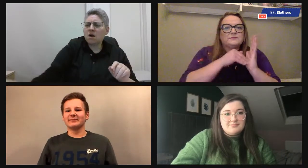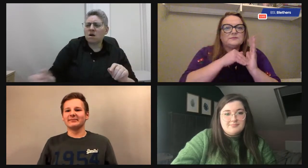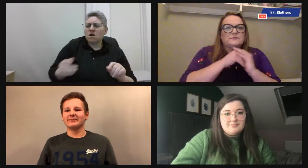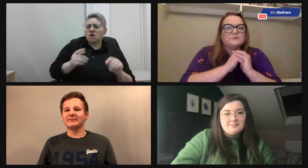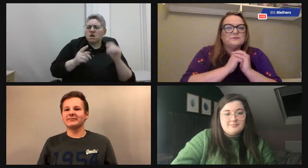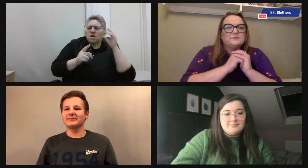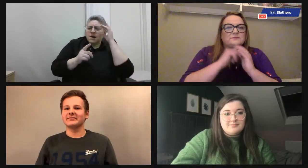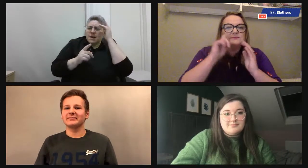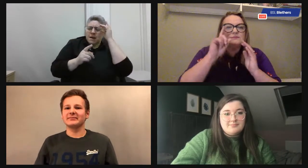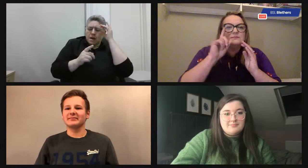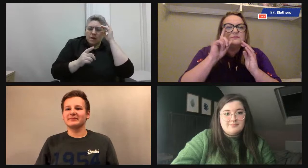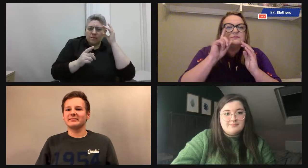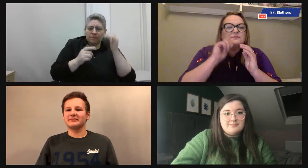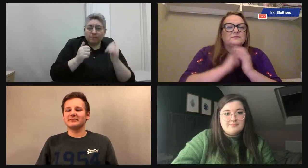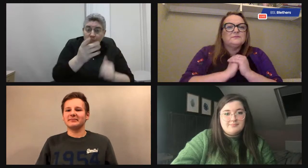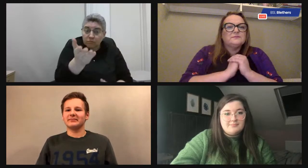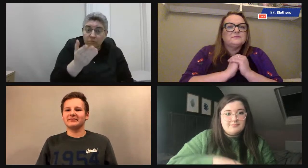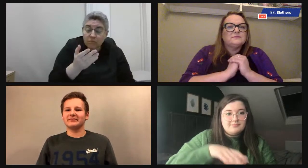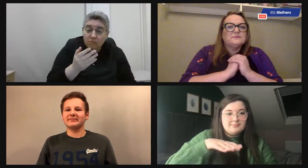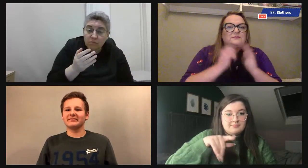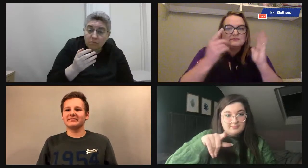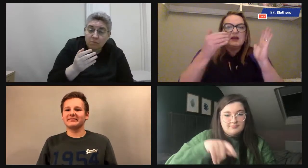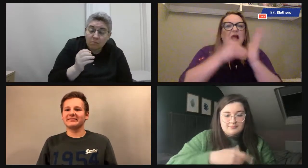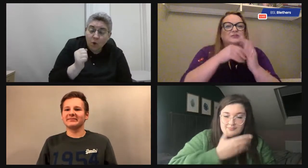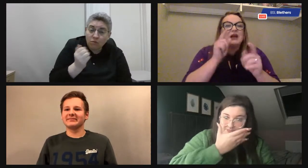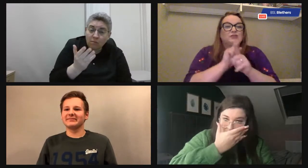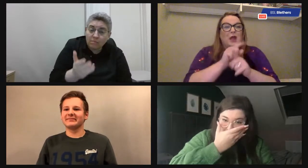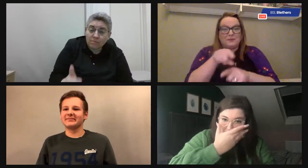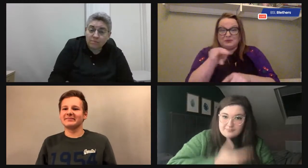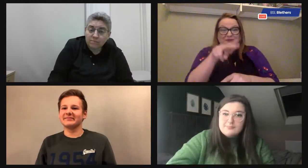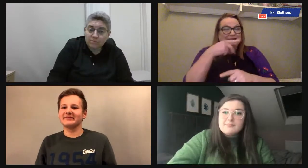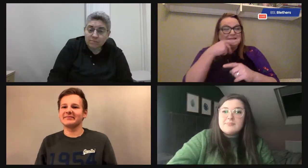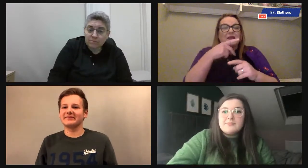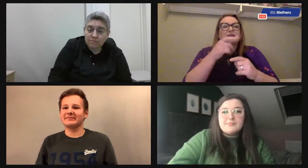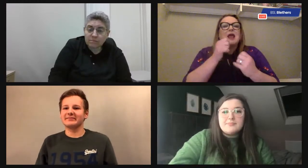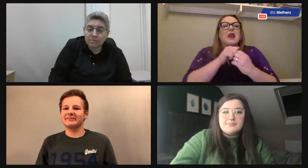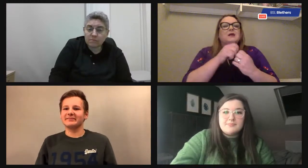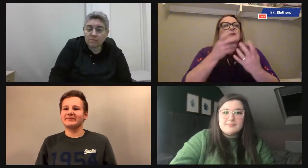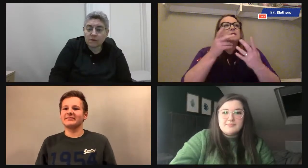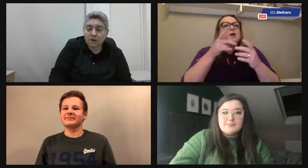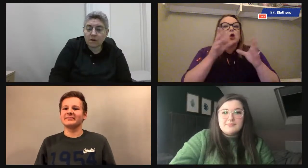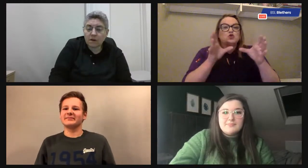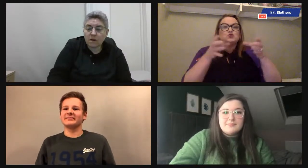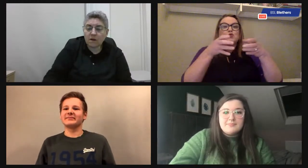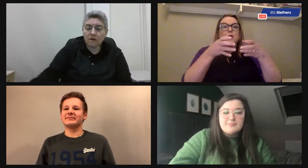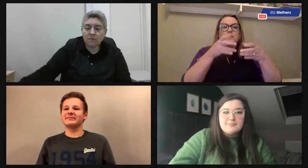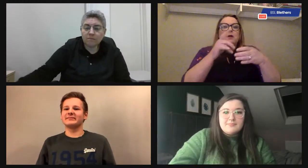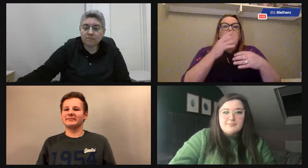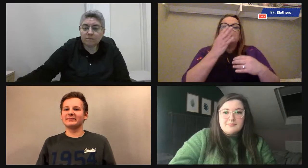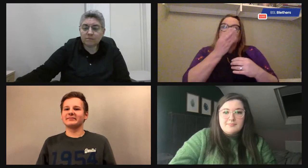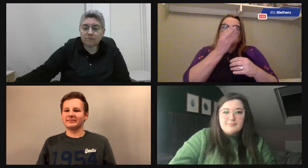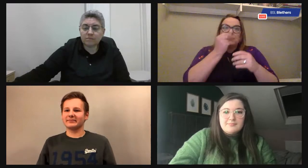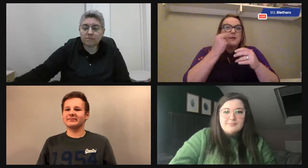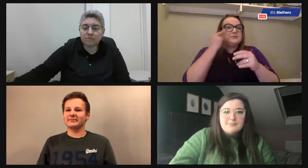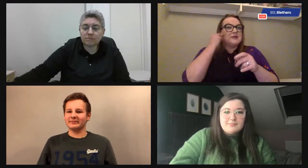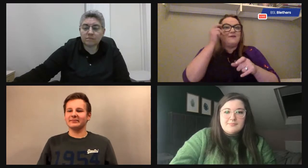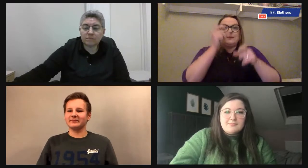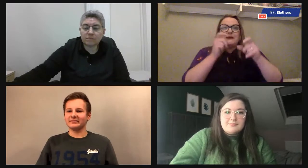interesting point. And I'm just looking at, oh, sorry, Moira, did you want to say something? You just on both the